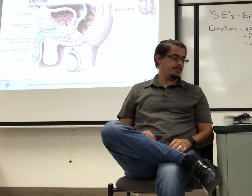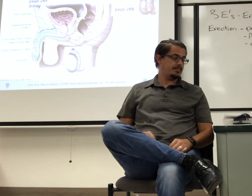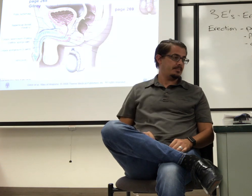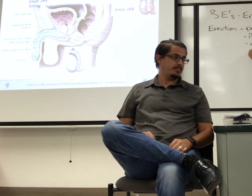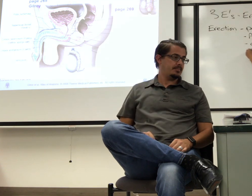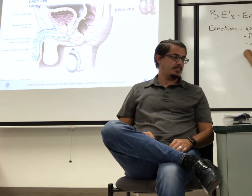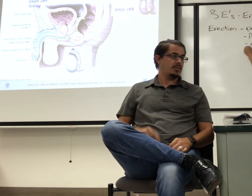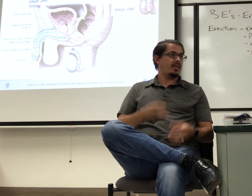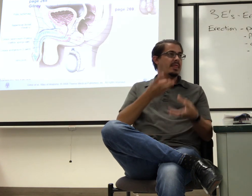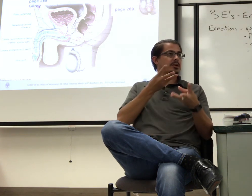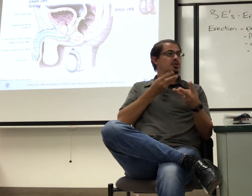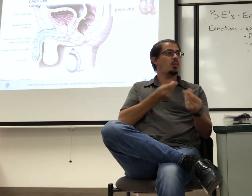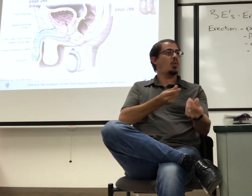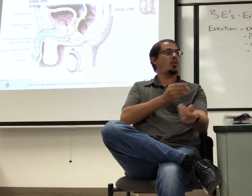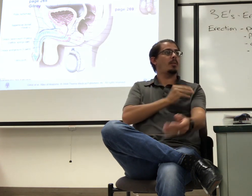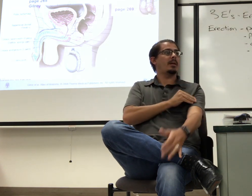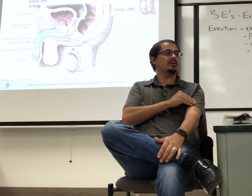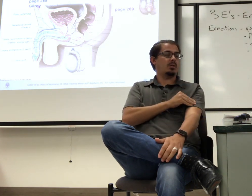smooth muscle